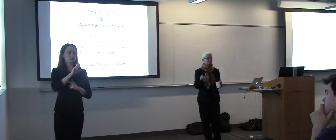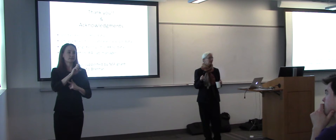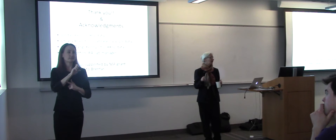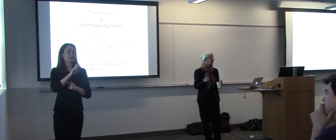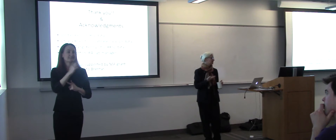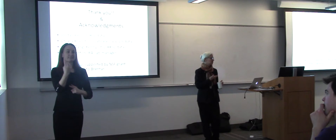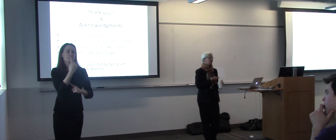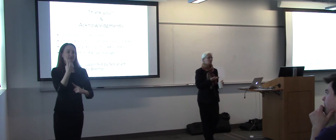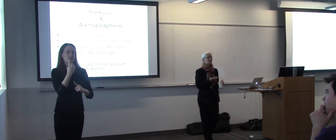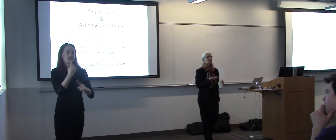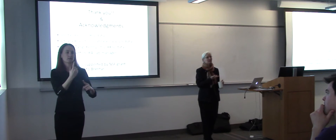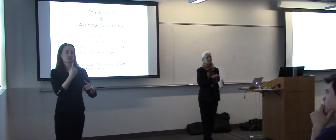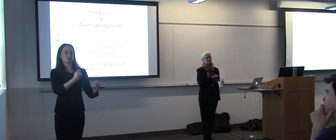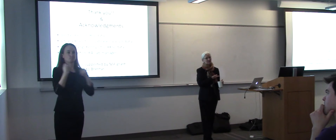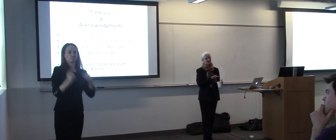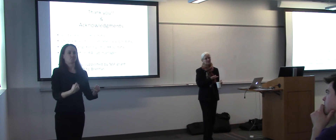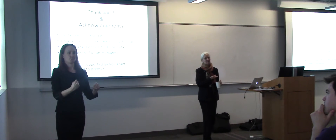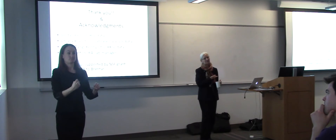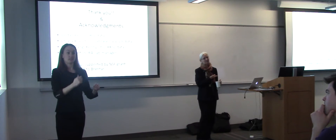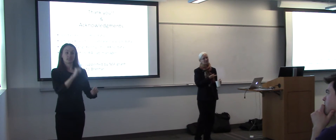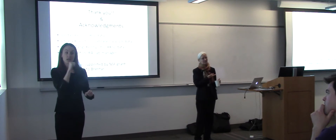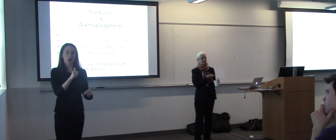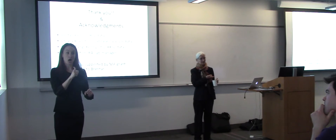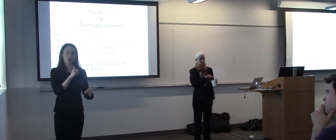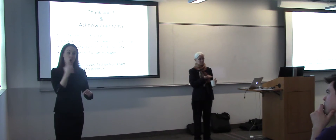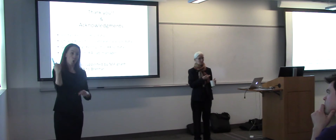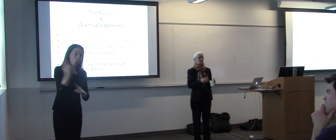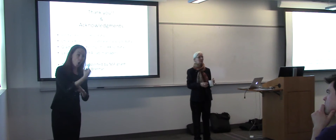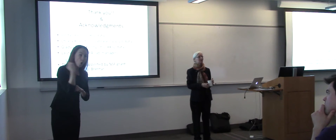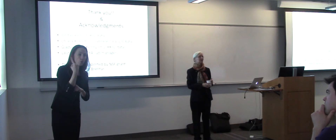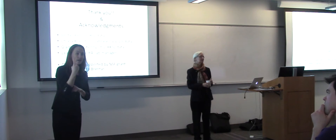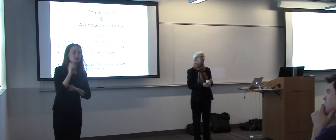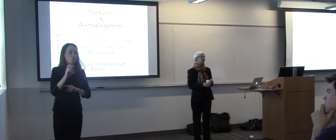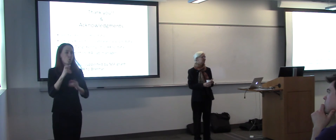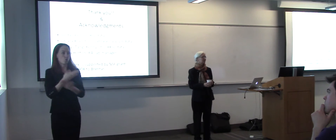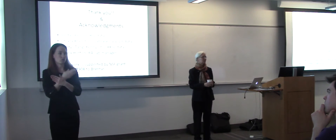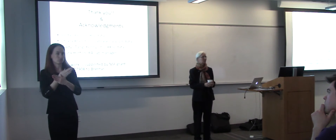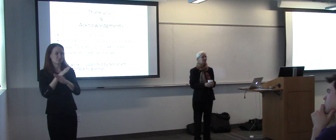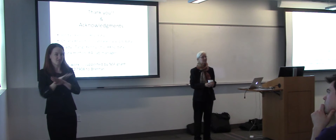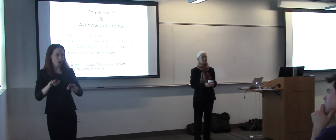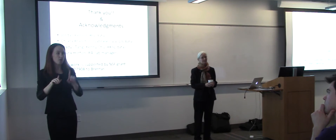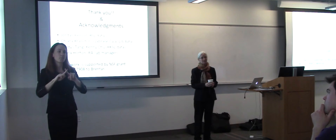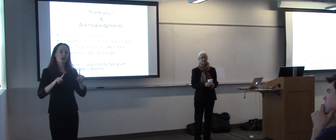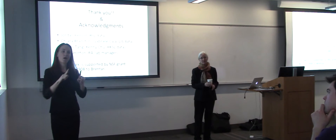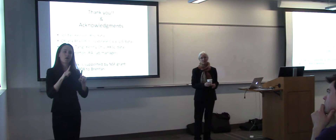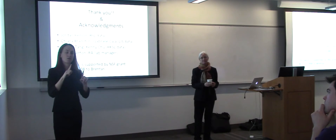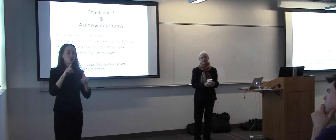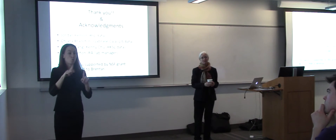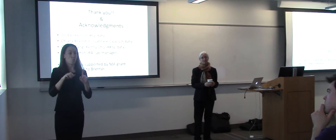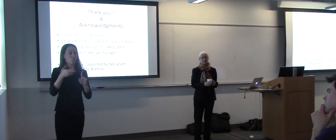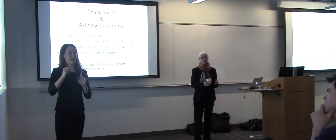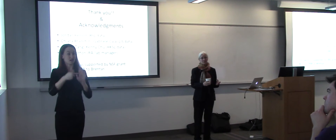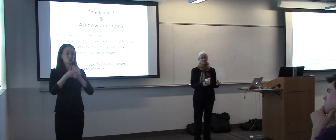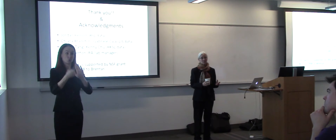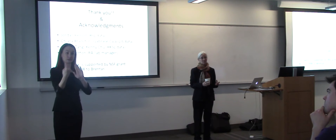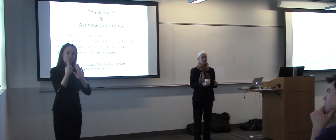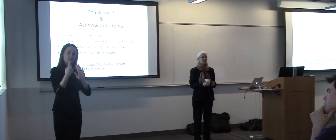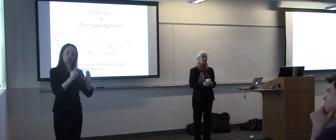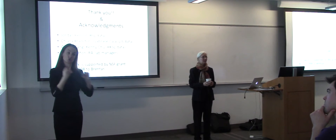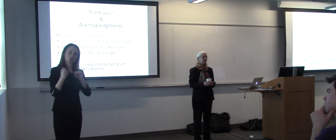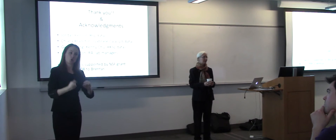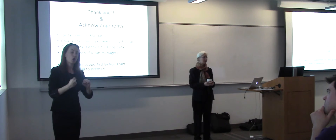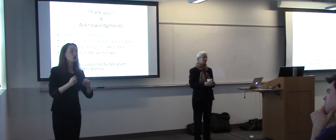robust. And so in this case, the things that I'm reporting on are statistically robust, even if if there's